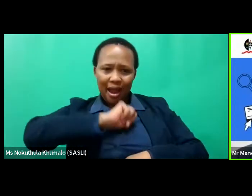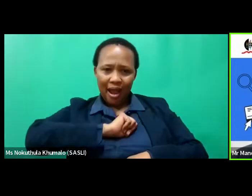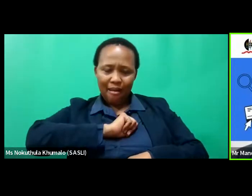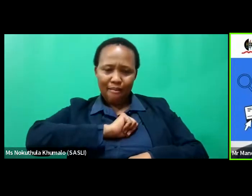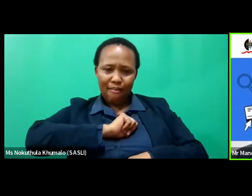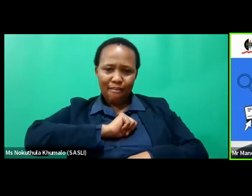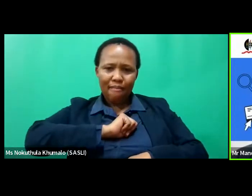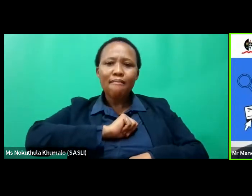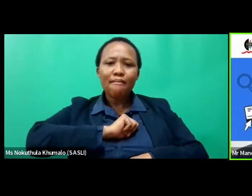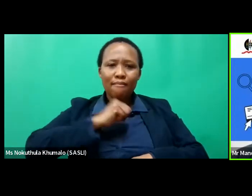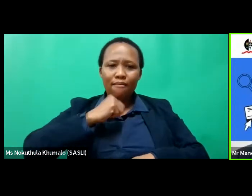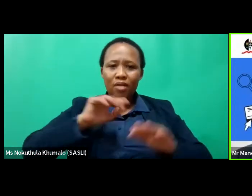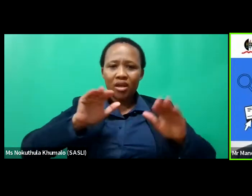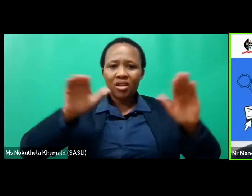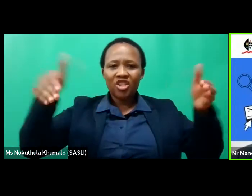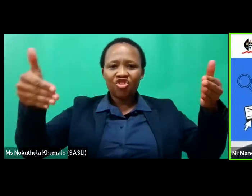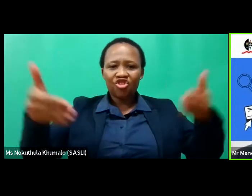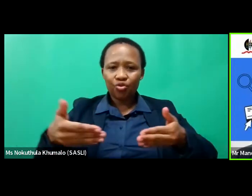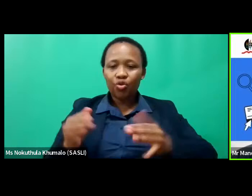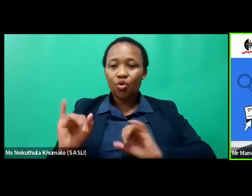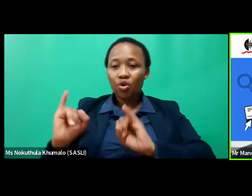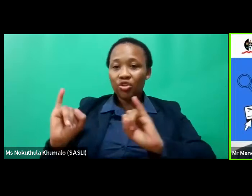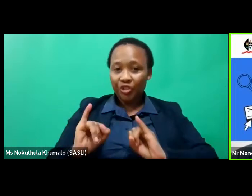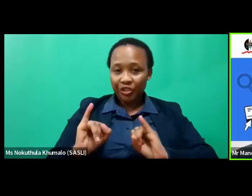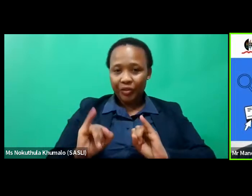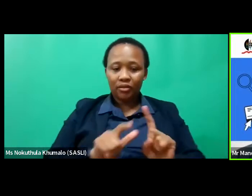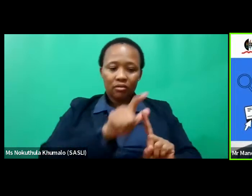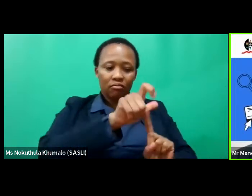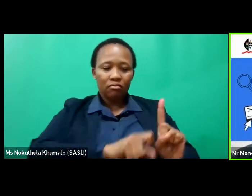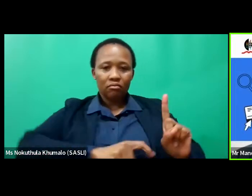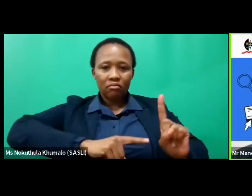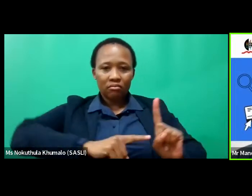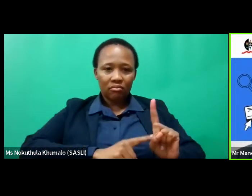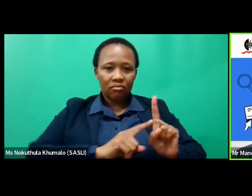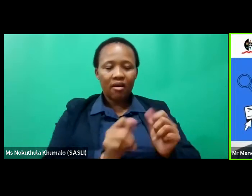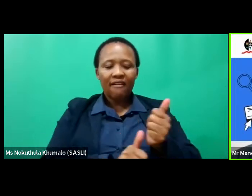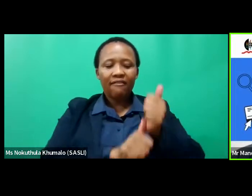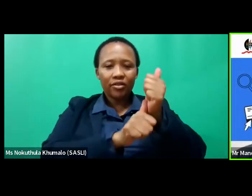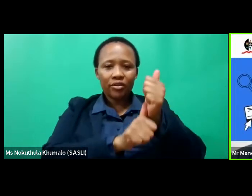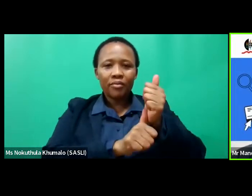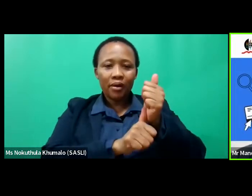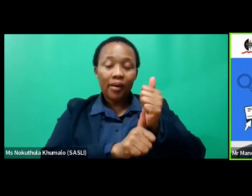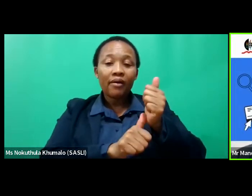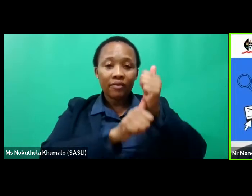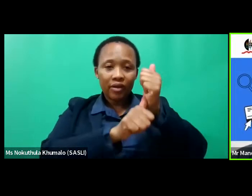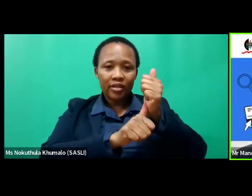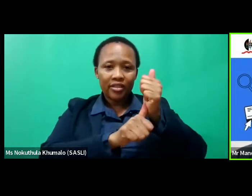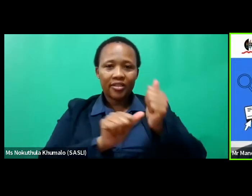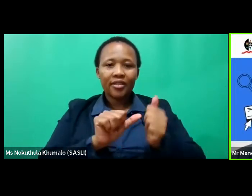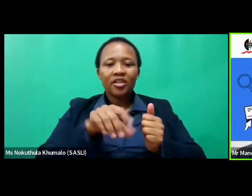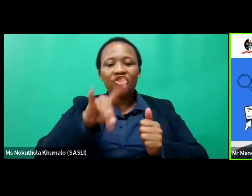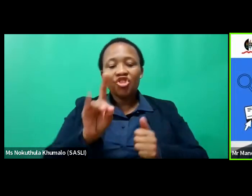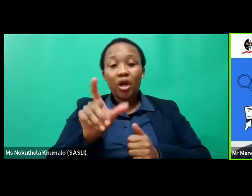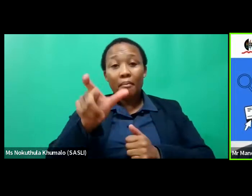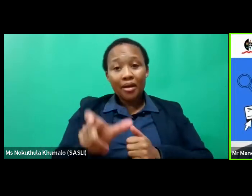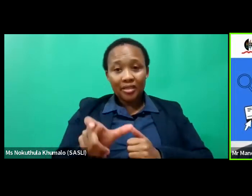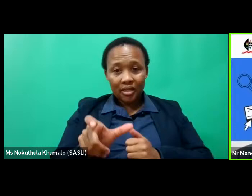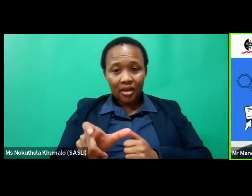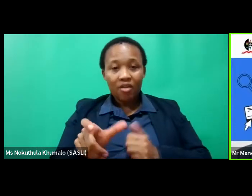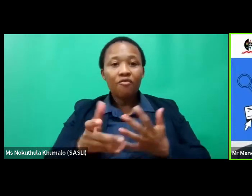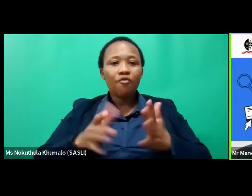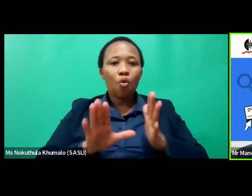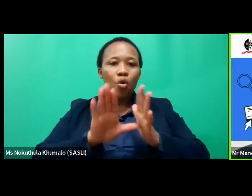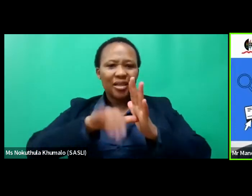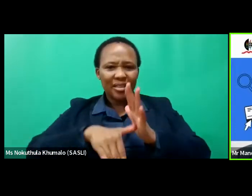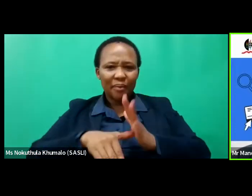He is currently the Vice Chairperson of the Higher Education Disability Services Association, which